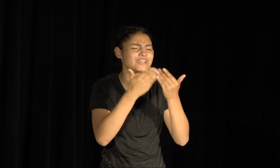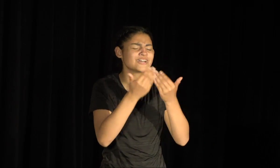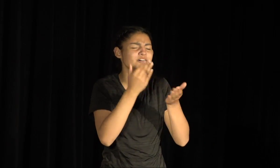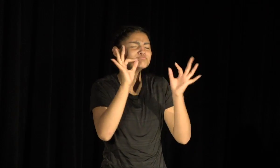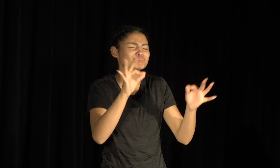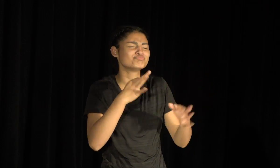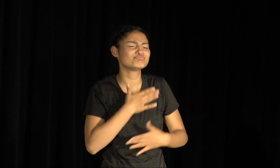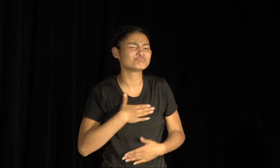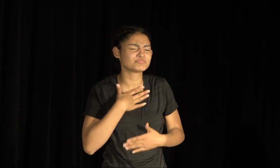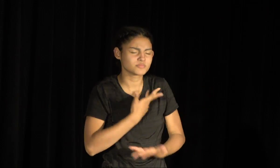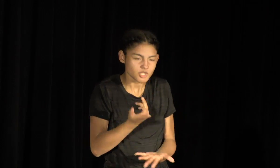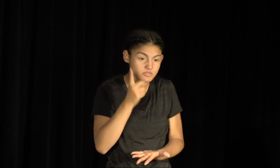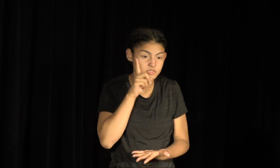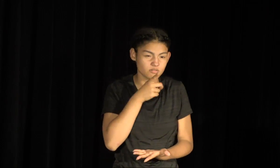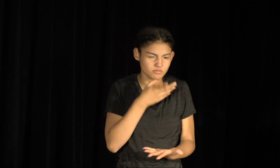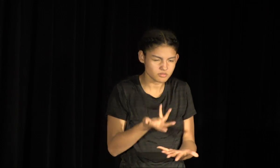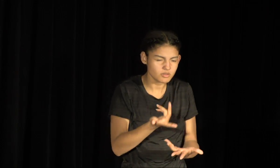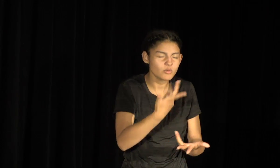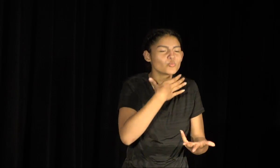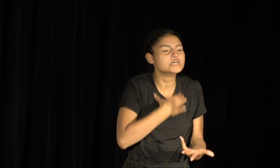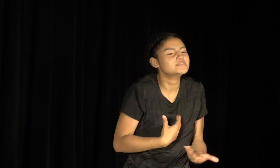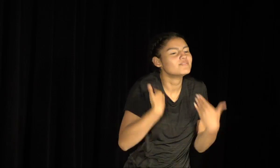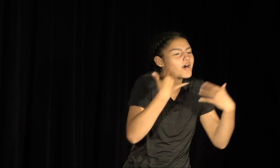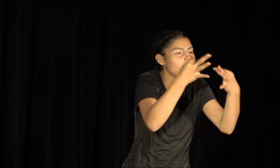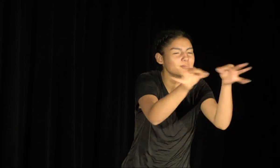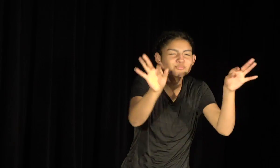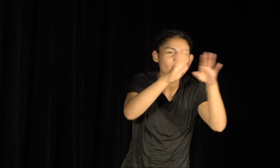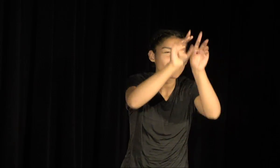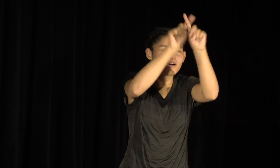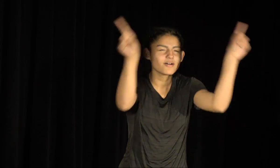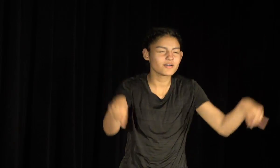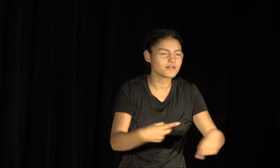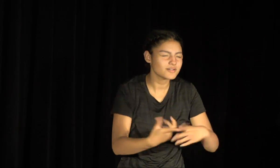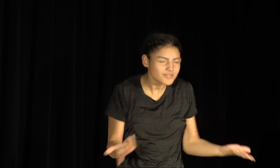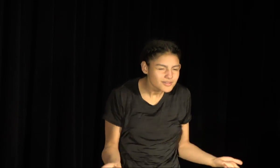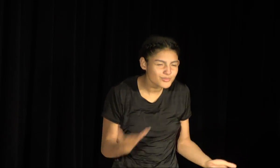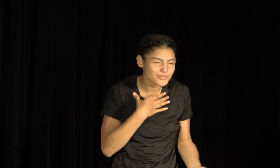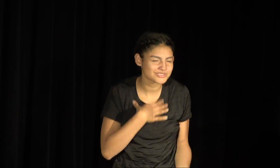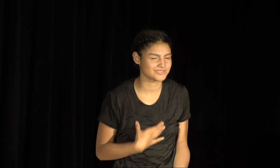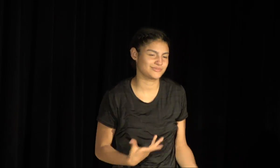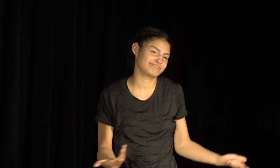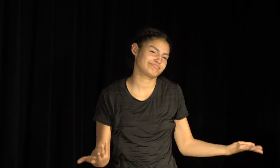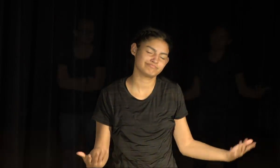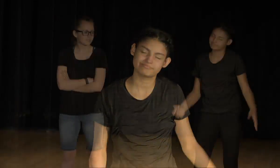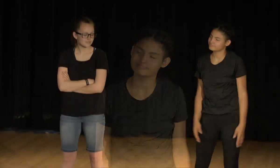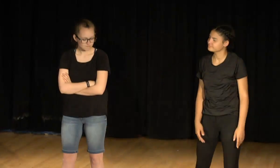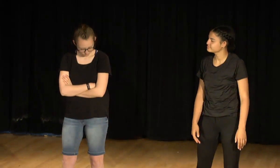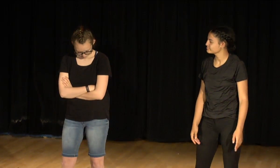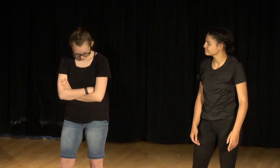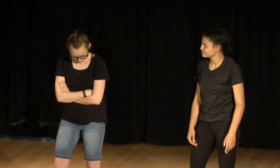they totally understand it. No problem at all. Deaf, I just wish there was caption on the screen. I really wish.